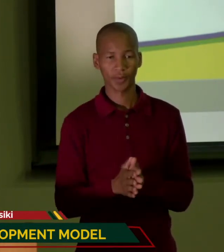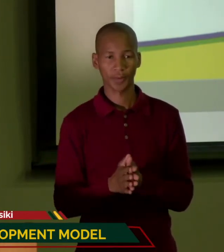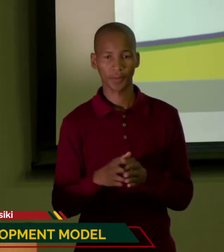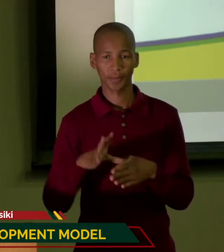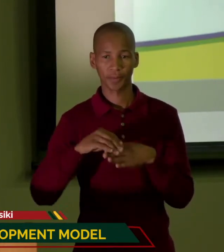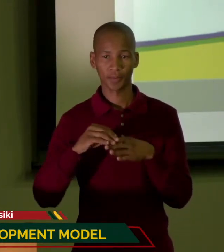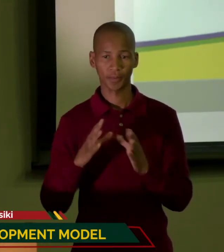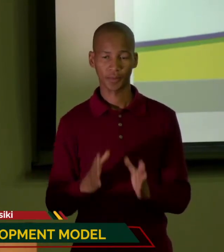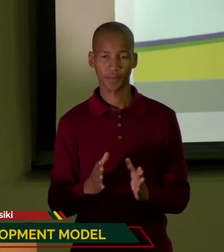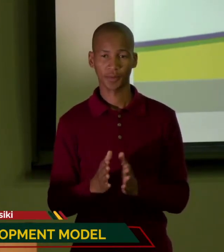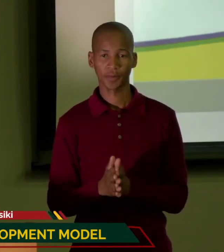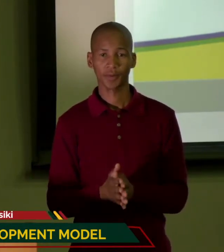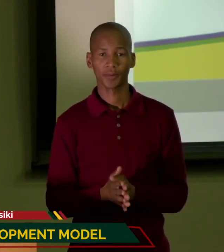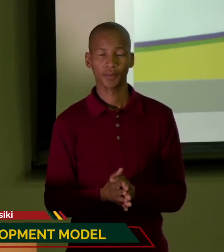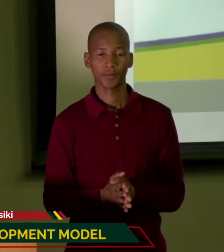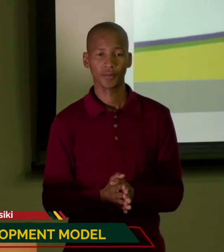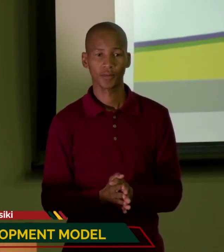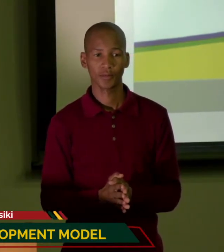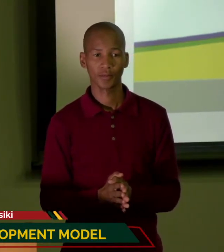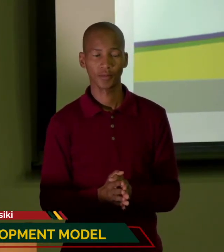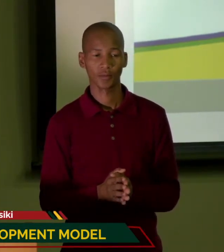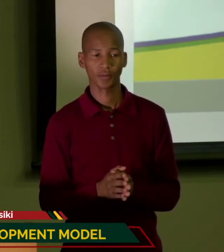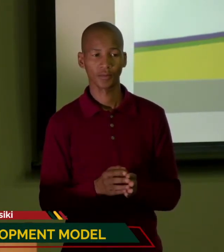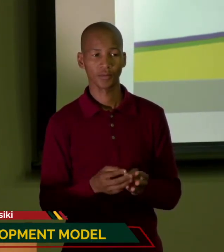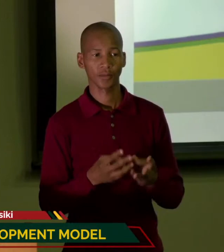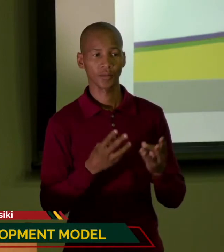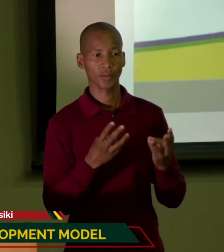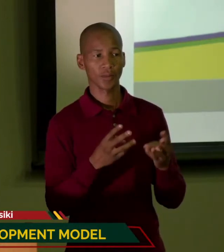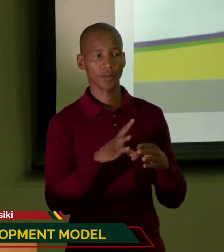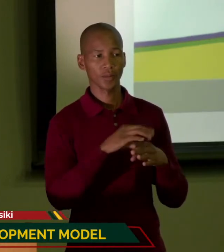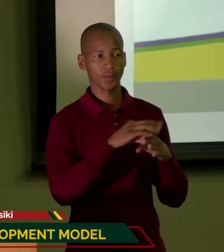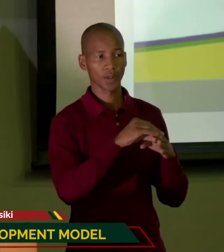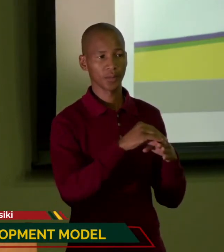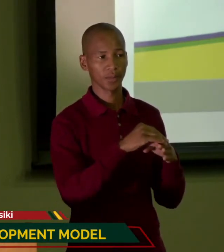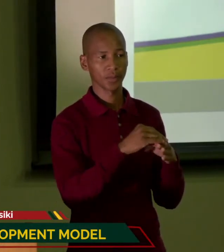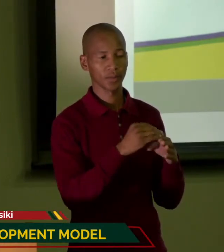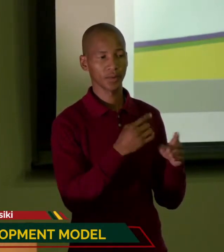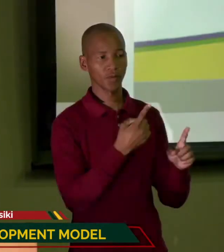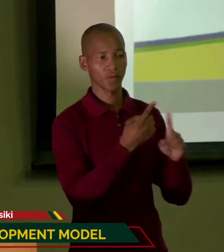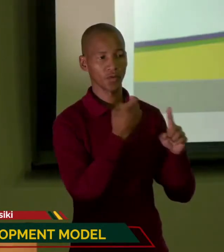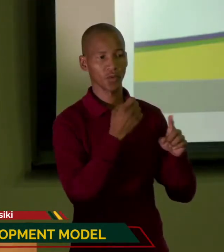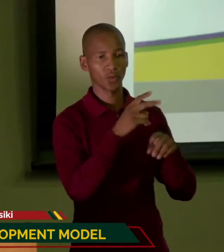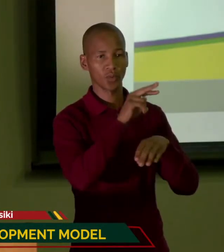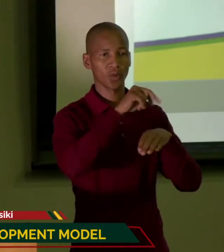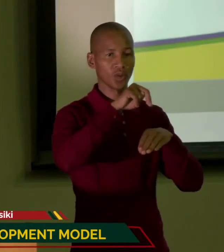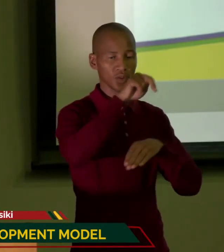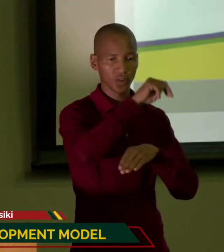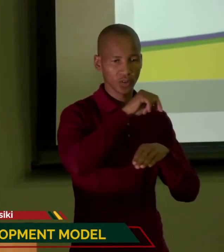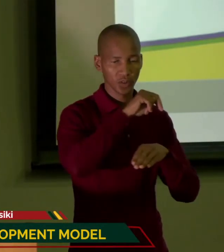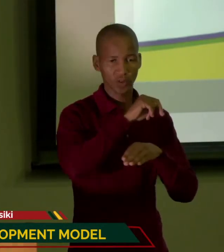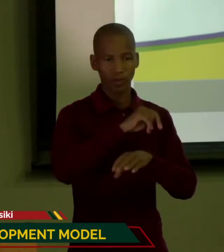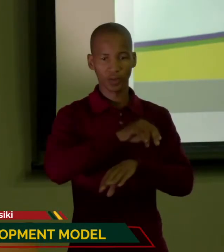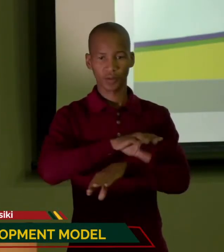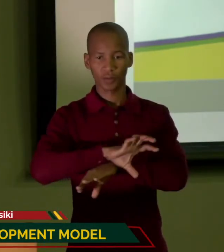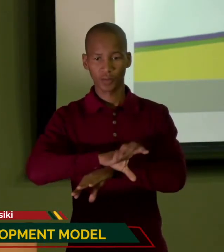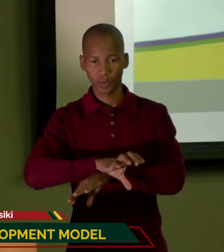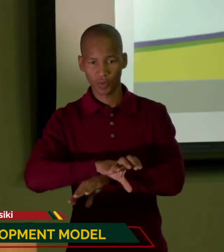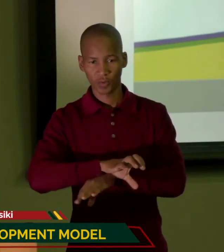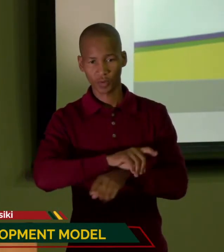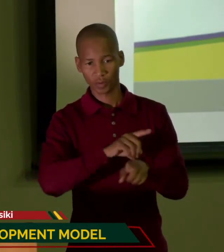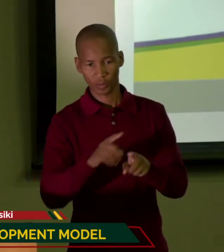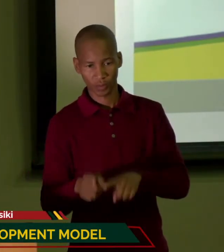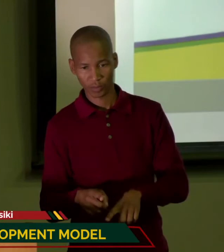Amagosa alapha asuka ku-national, province, local sphere